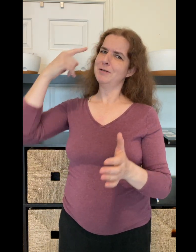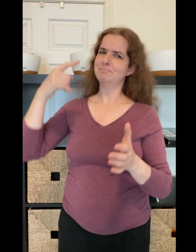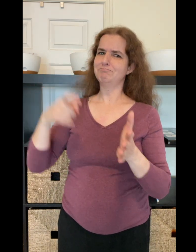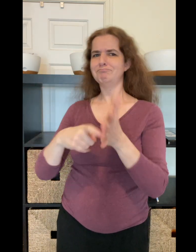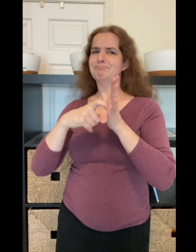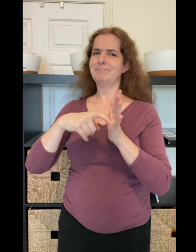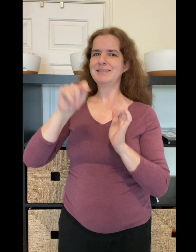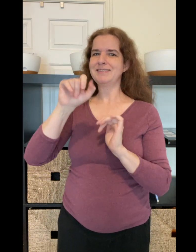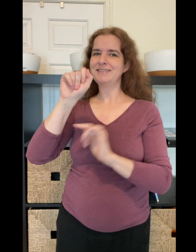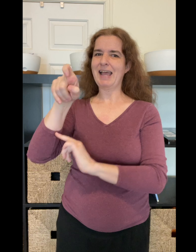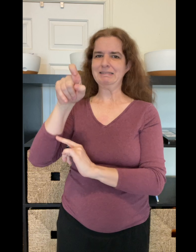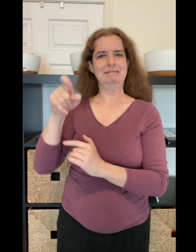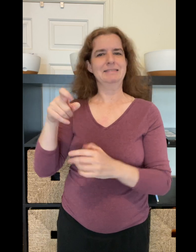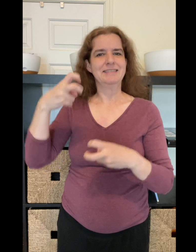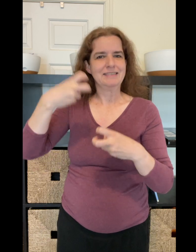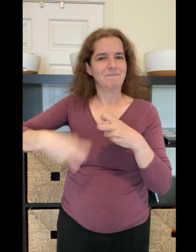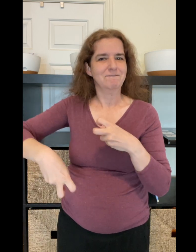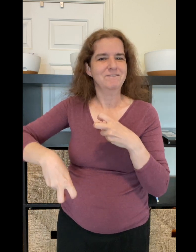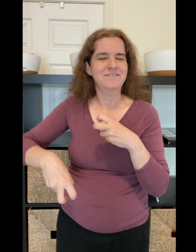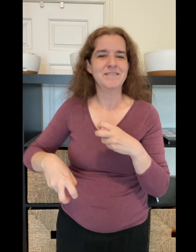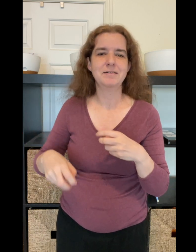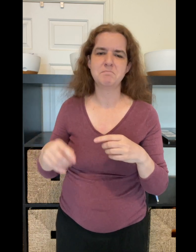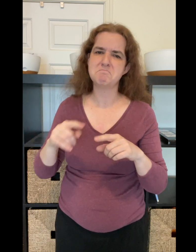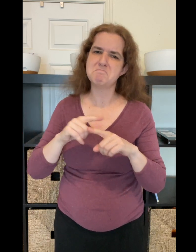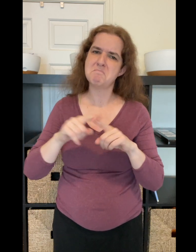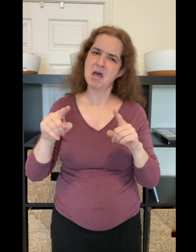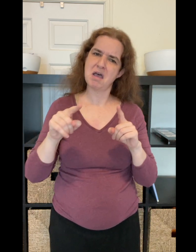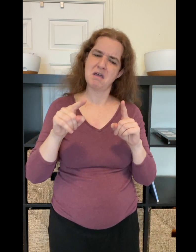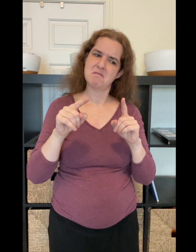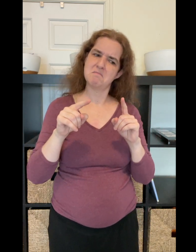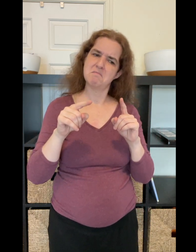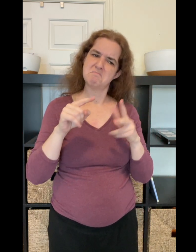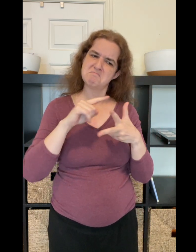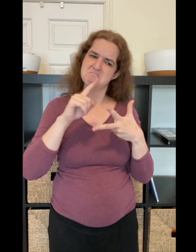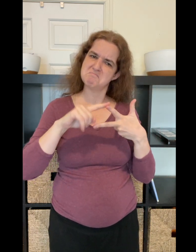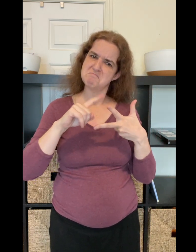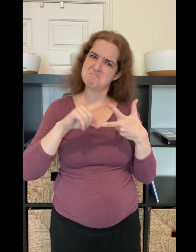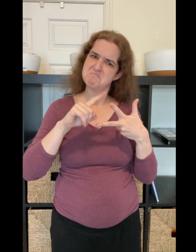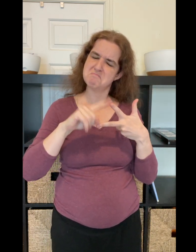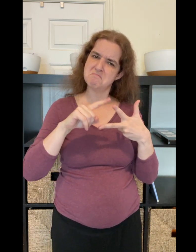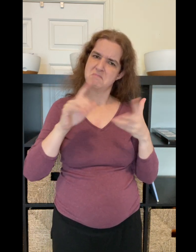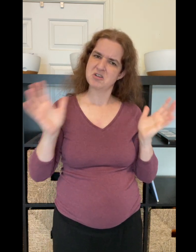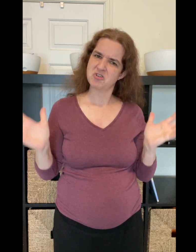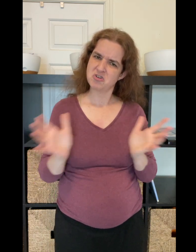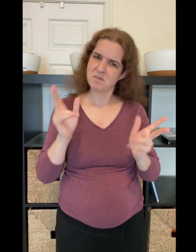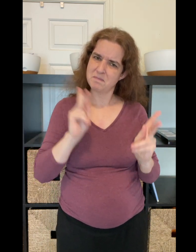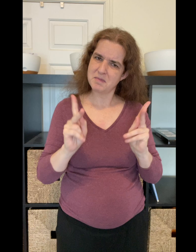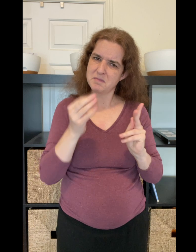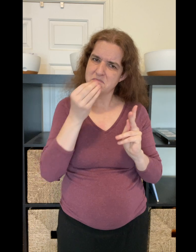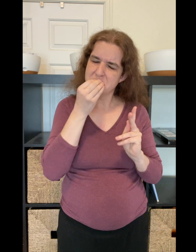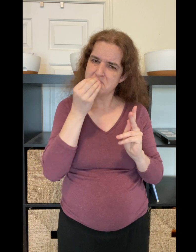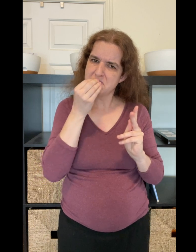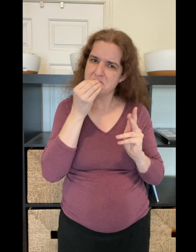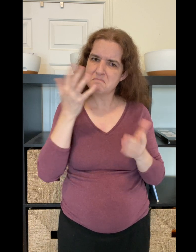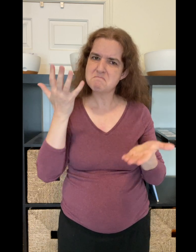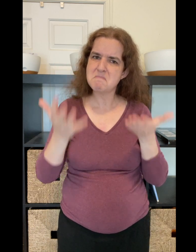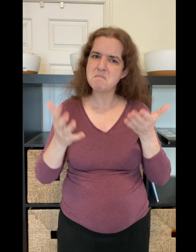tough. Encouraging the government to require a tax, oh, that's tough. But this second idea, encouraging people to